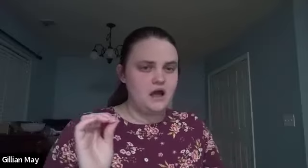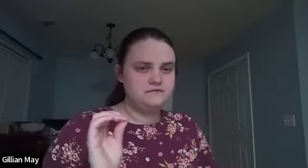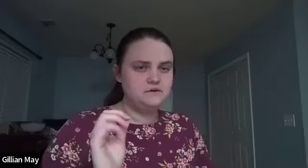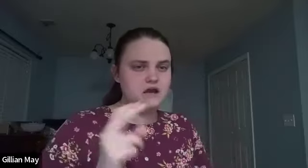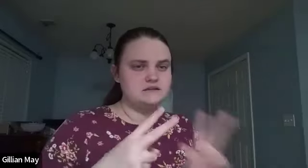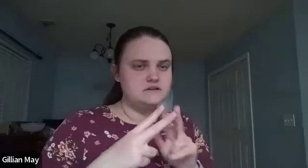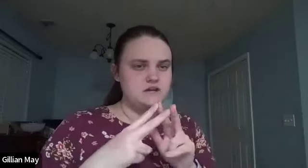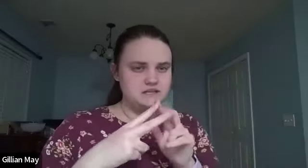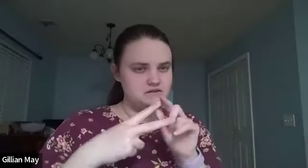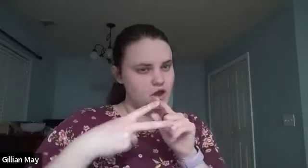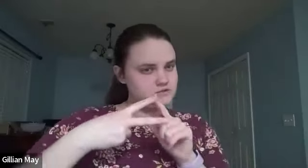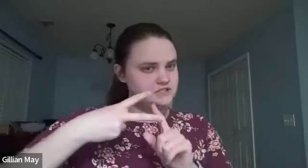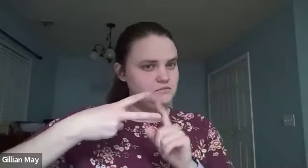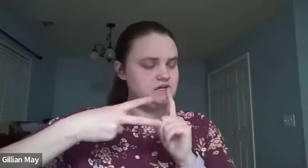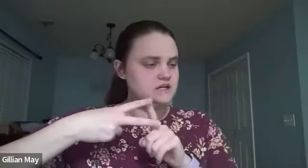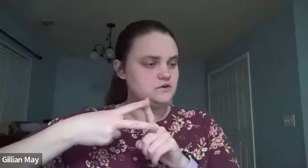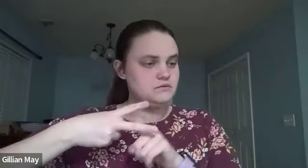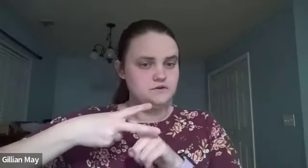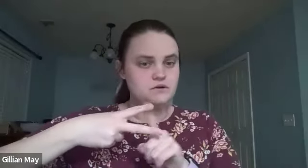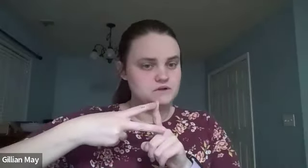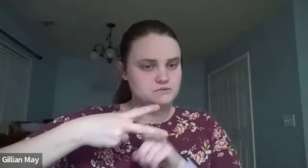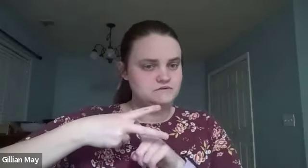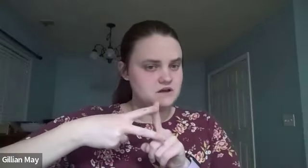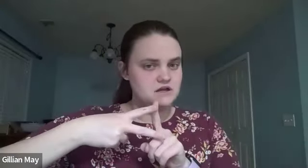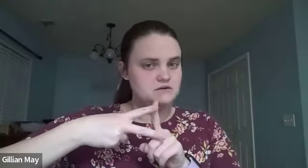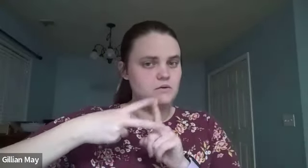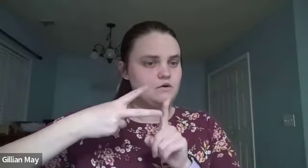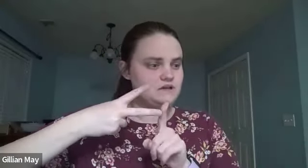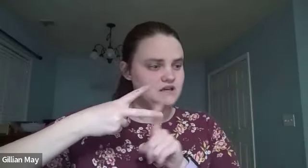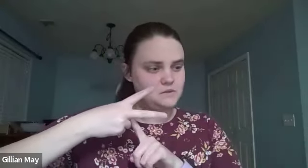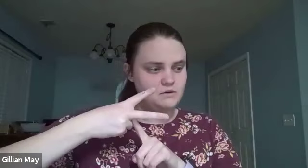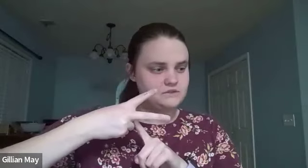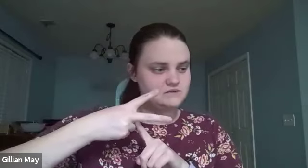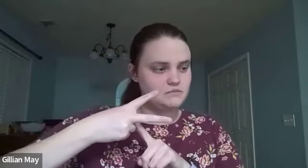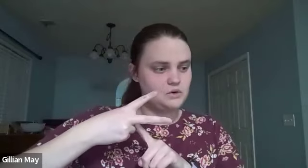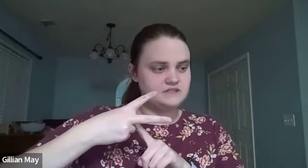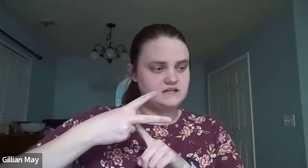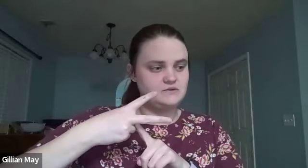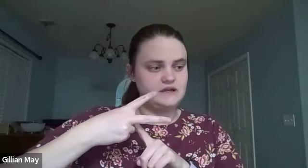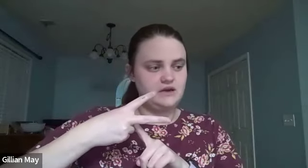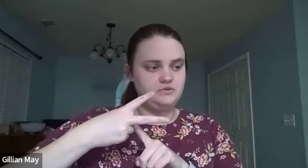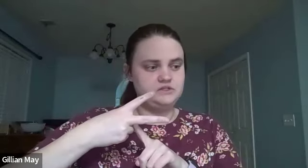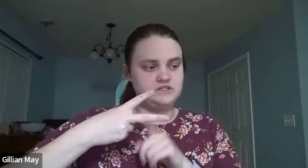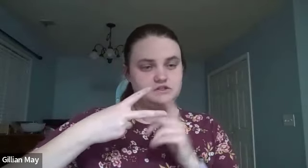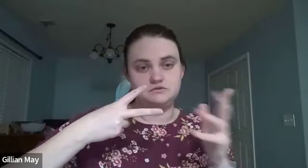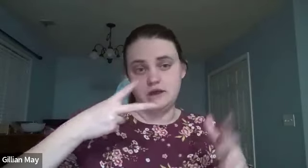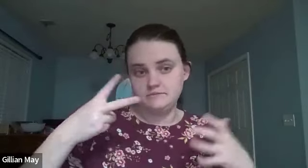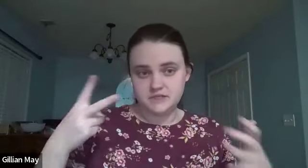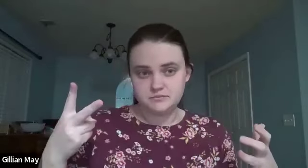if you guys, I'll give you guys kind of the option. We can either review all the ones we've done, or we can keep going with some more signs for like how you would describe